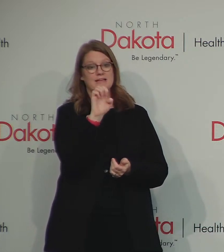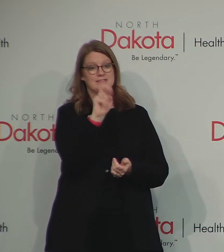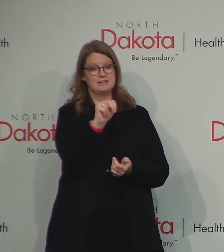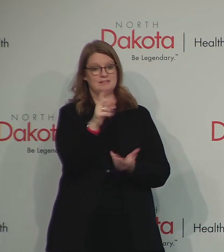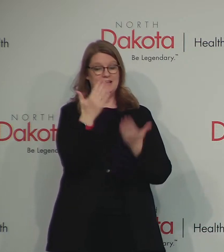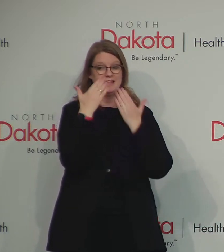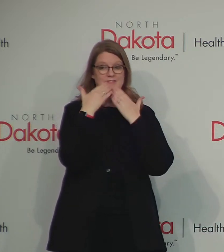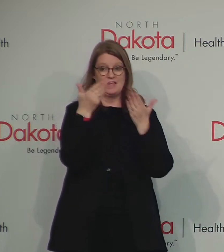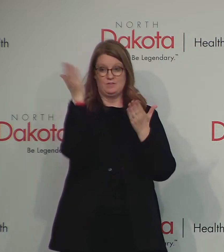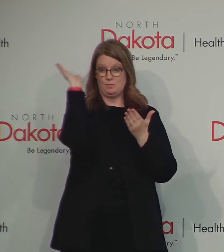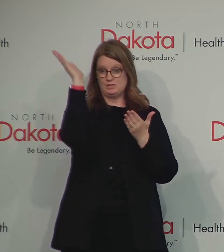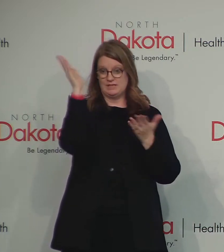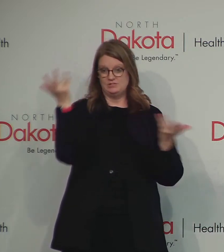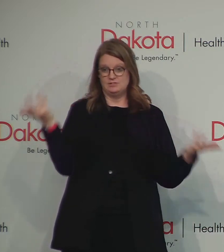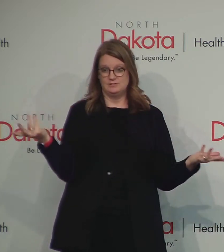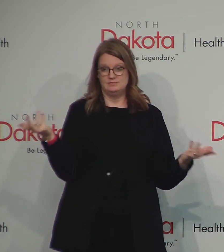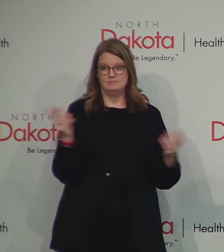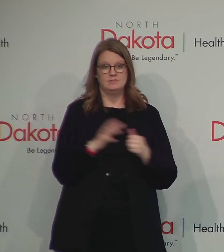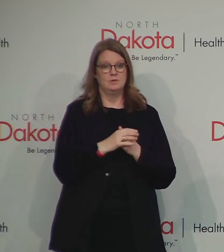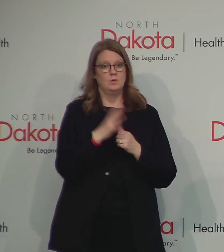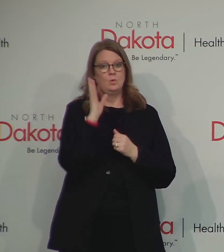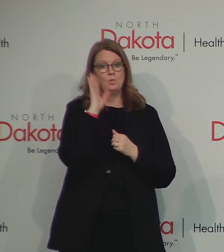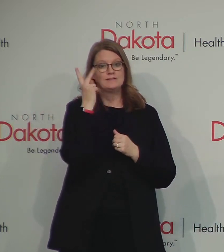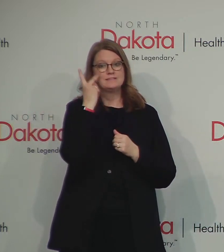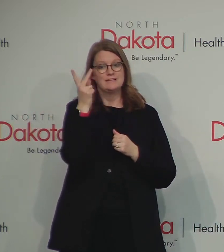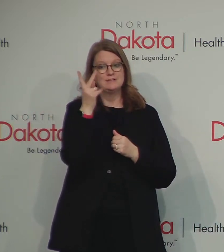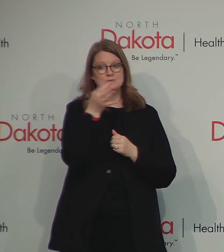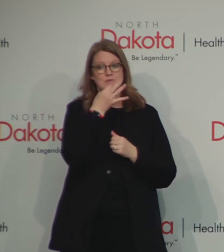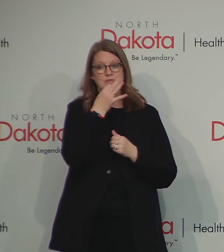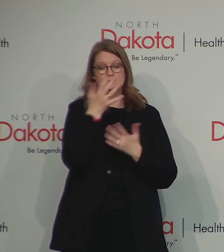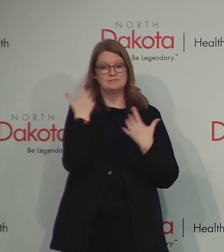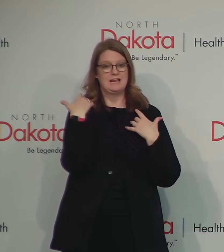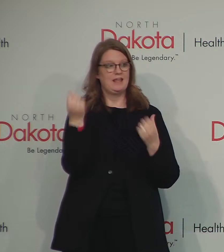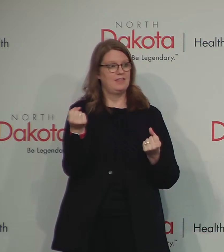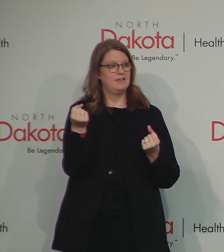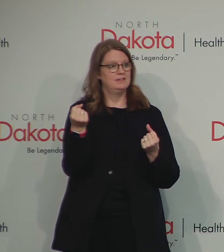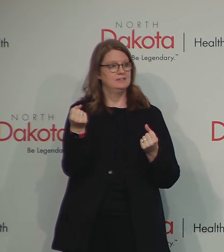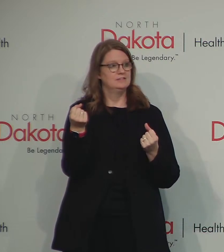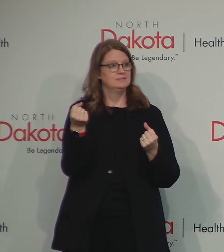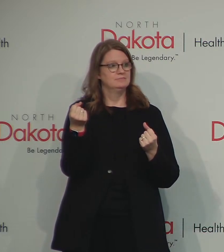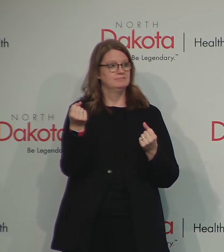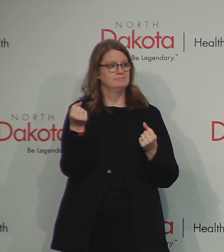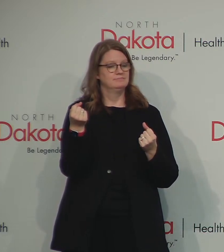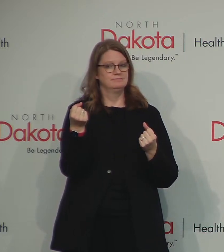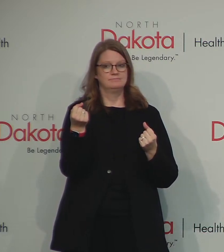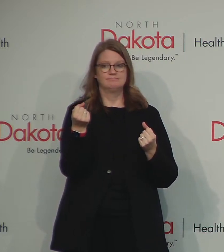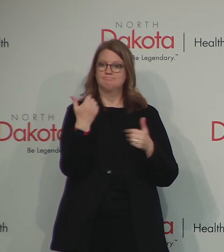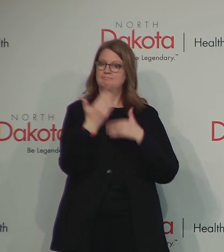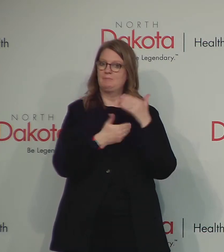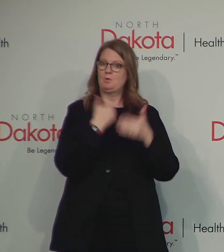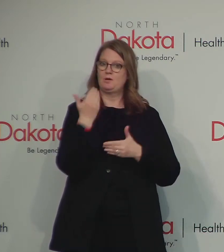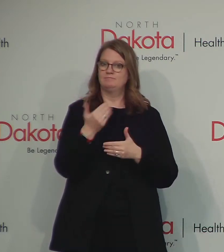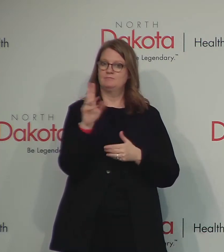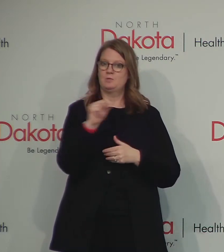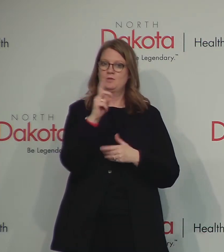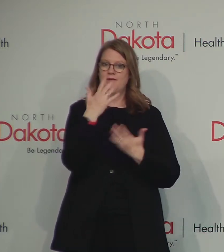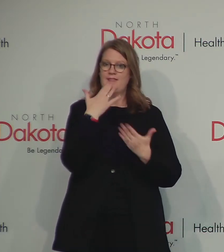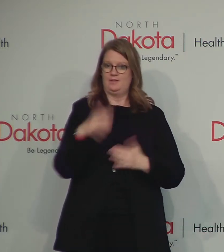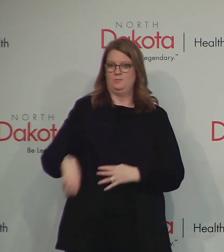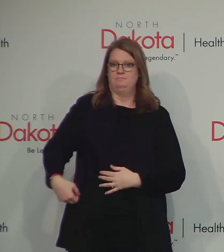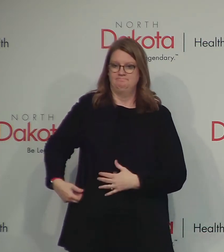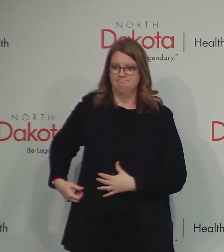Thanks for your presentations today. And we'll see you in the near future. Stay healthy and keep going forward, North Dakota. Thank